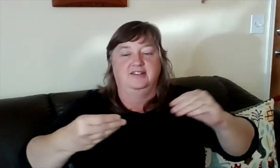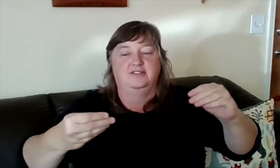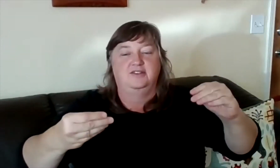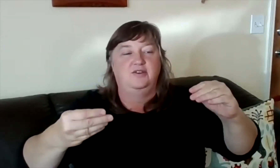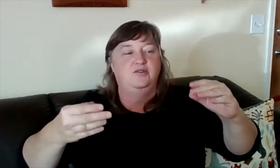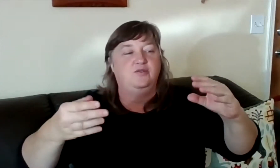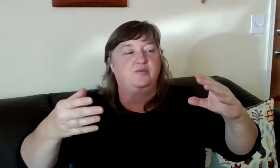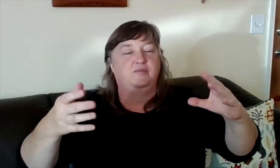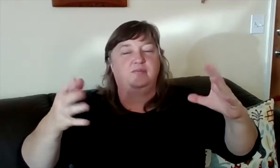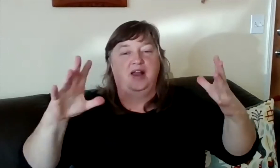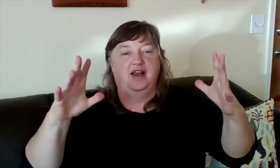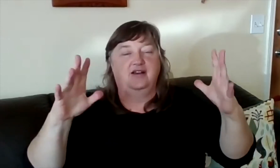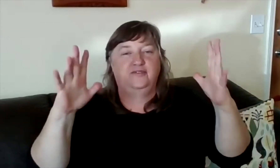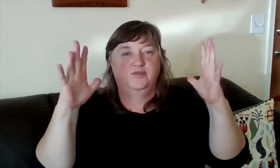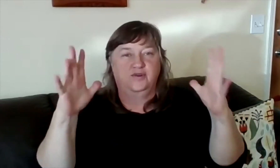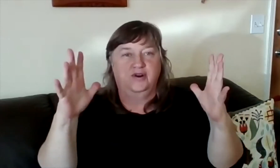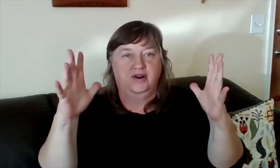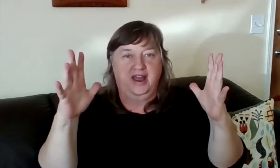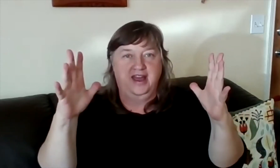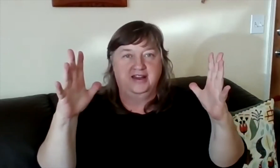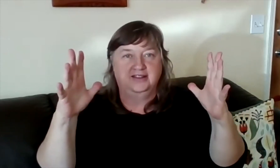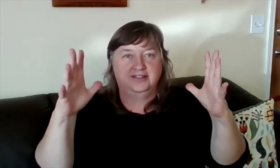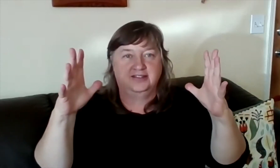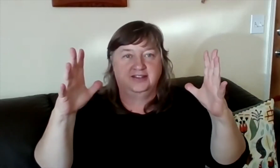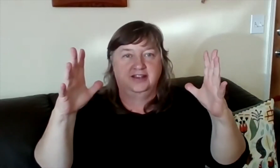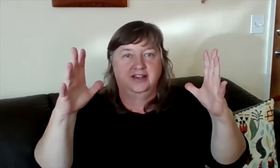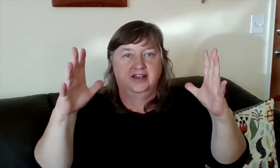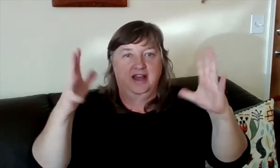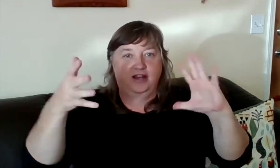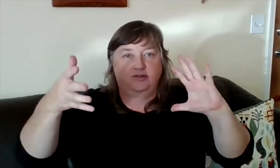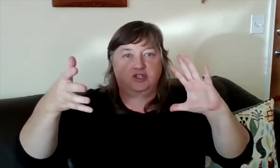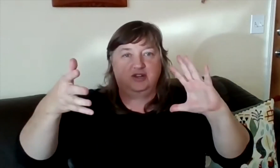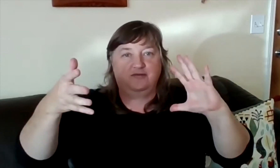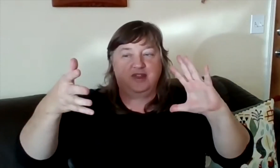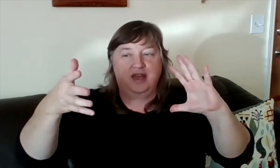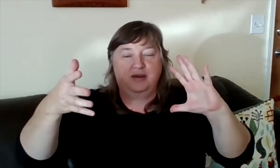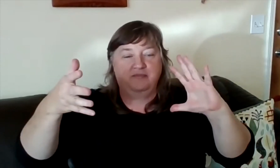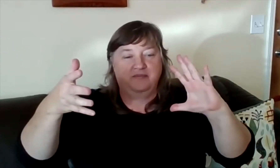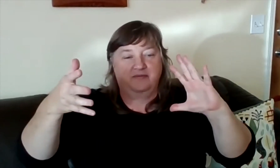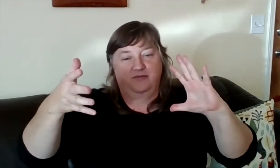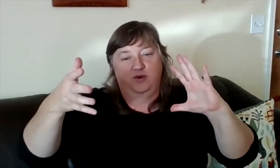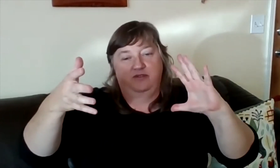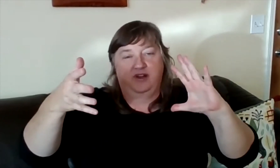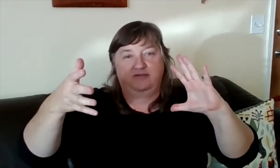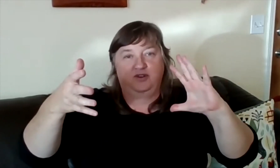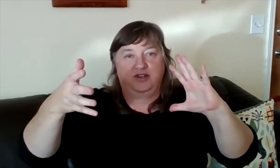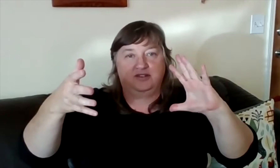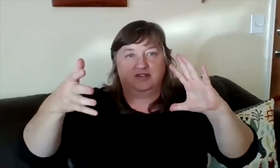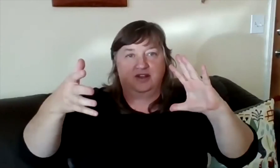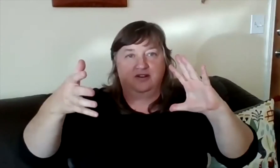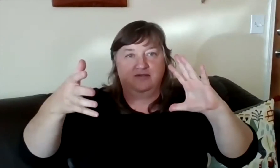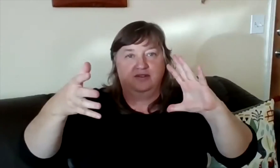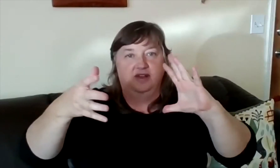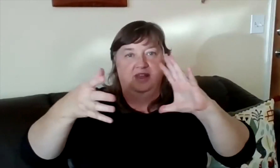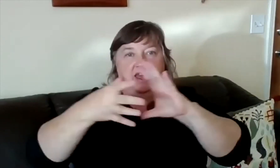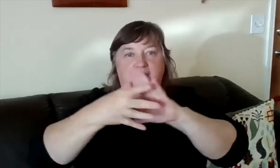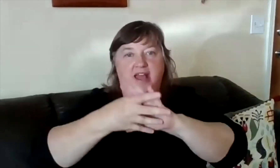So you have your hands and you shift them 45 degrees or so, and